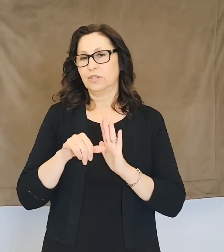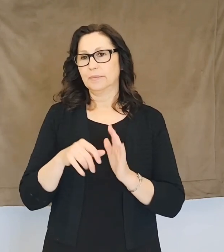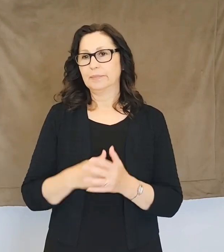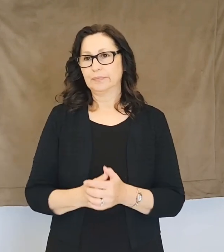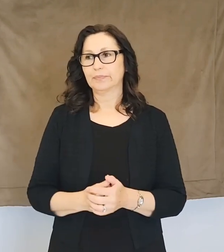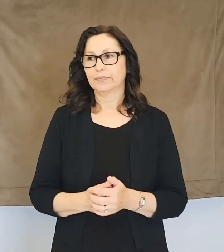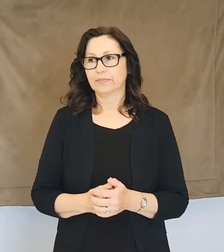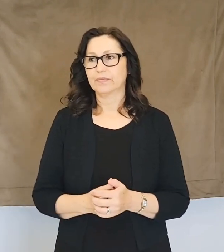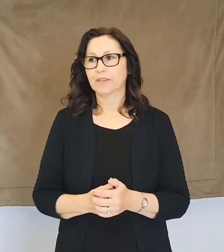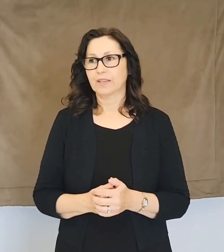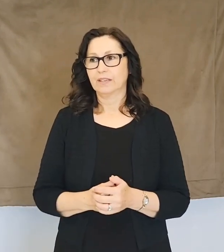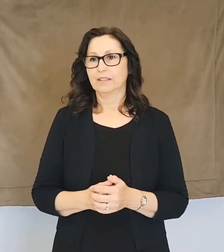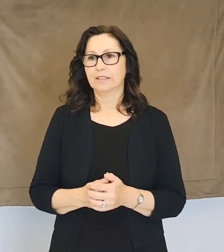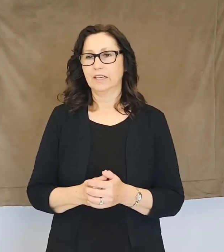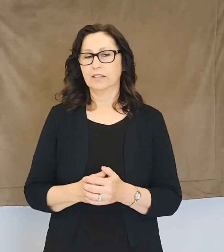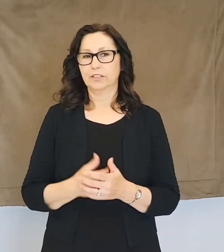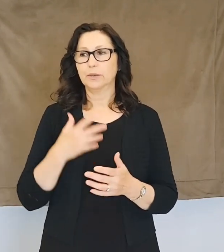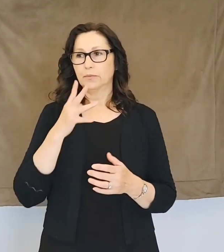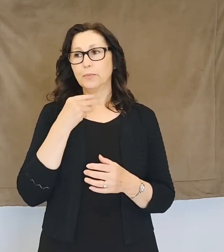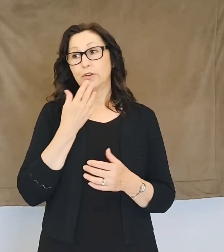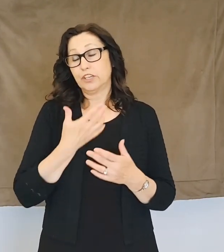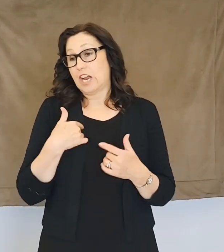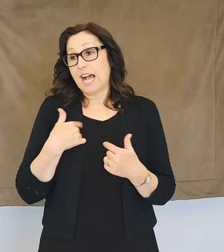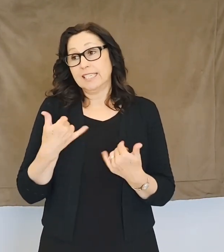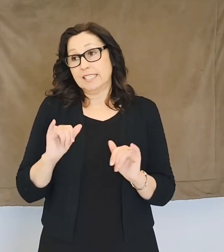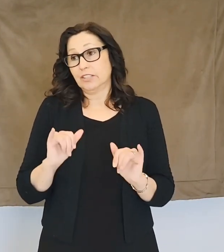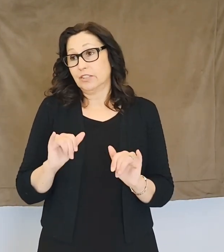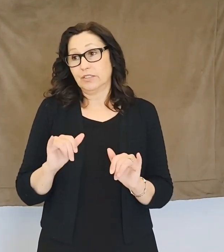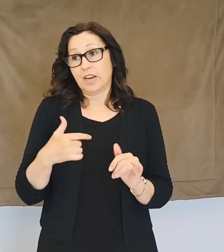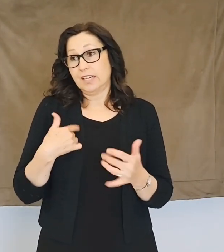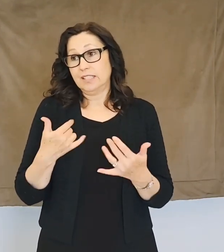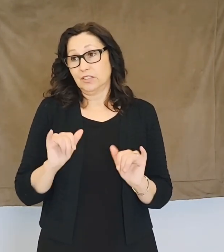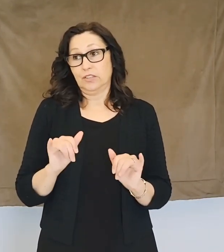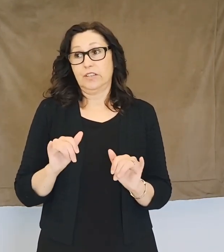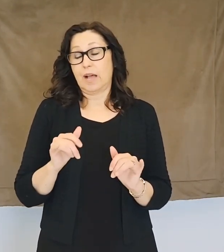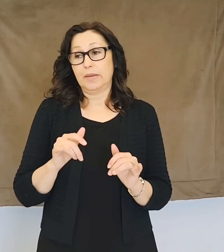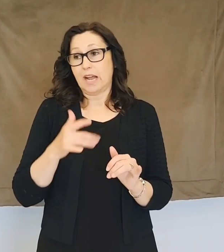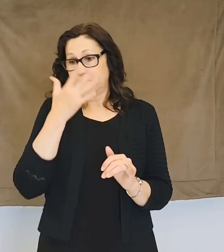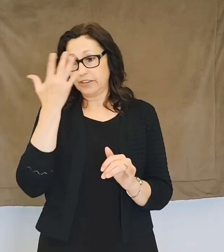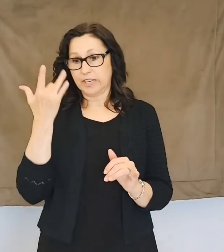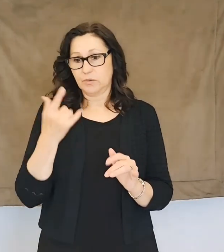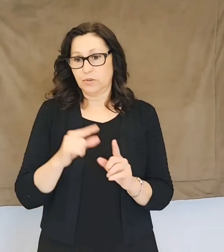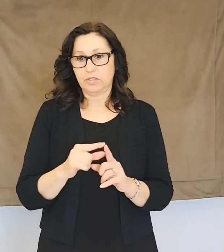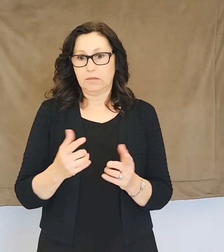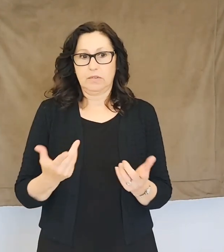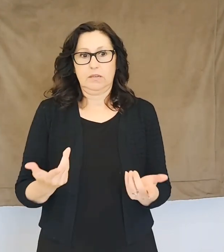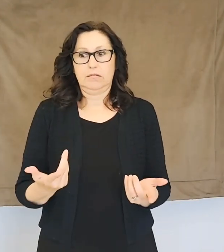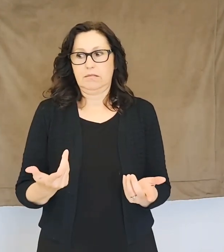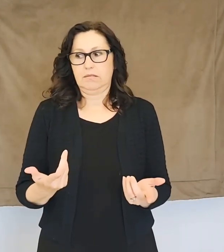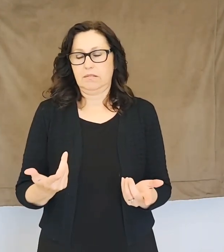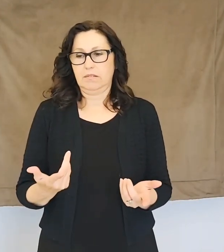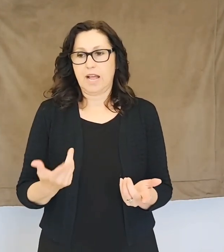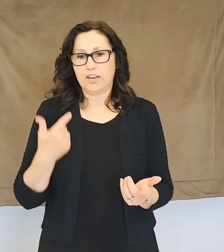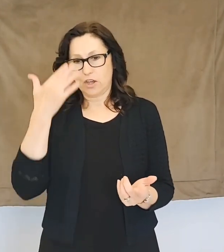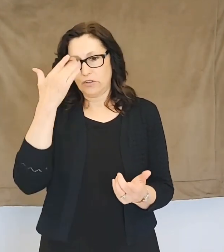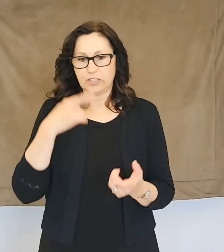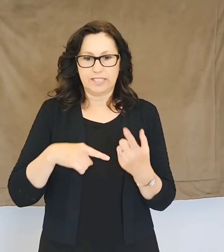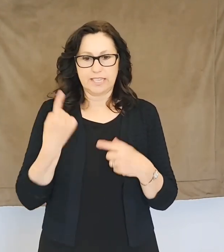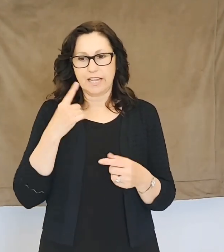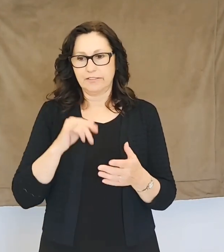YouTube. Yeah, they're pretty good. I still do it. I mean, I forget words. I'm like, I know there's a sign